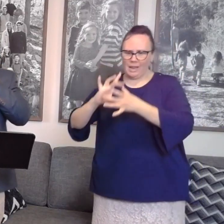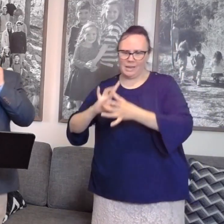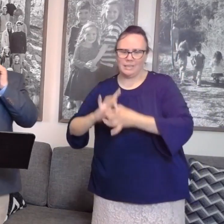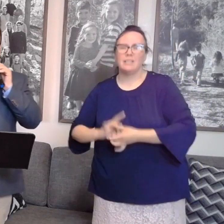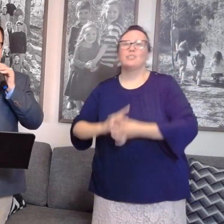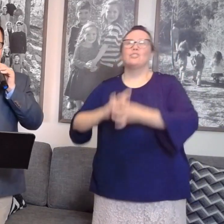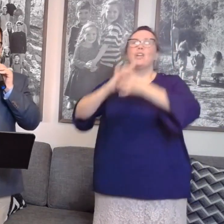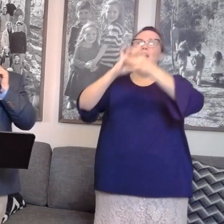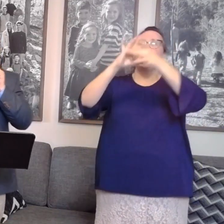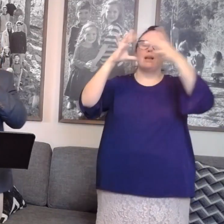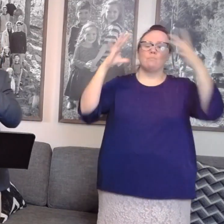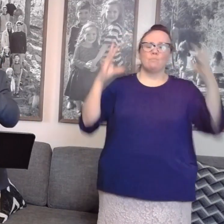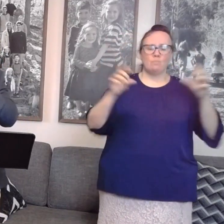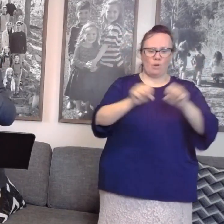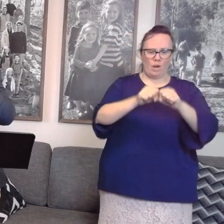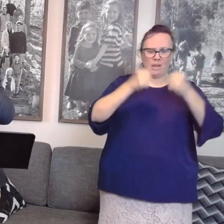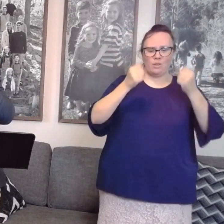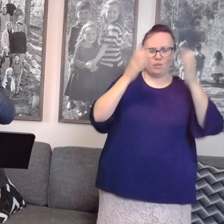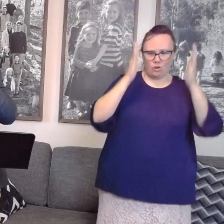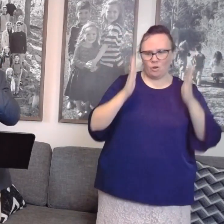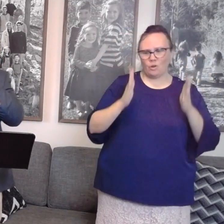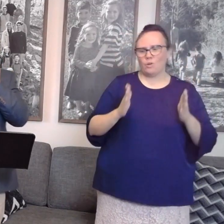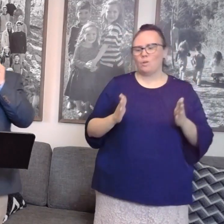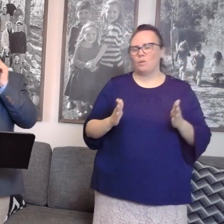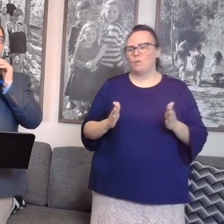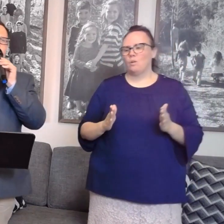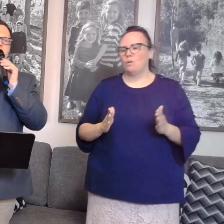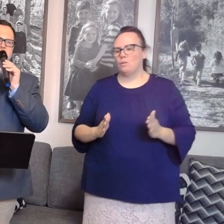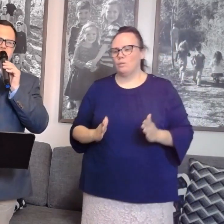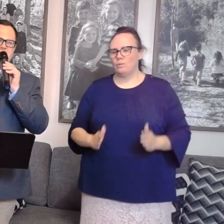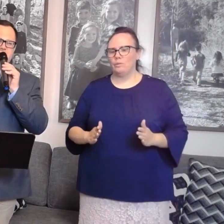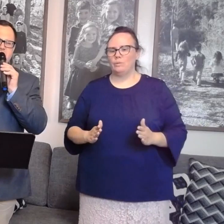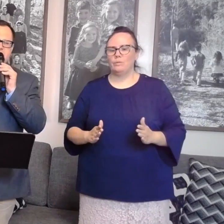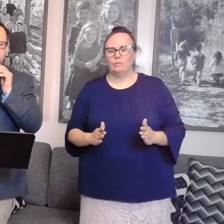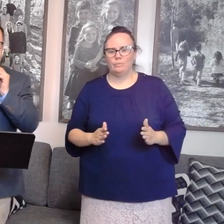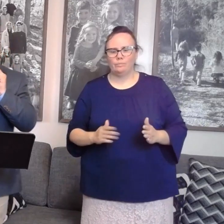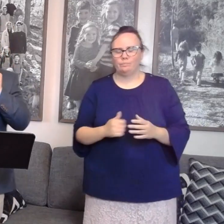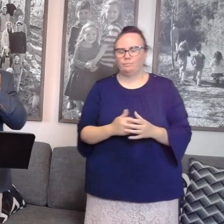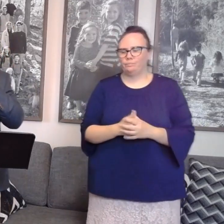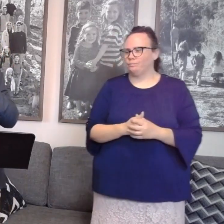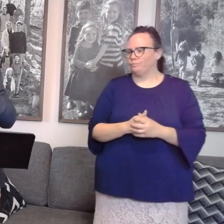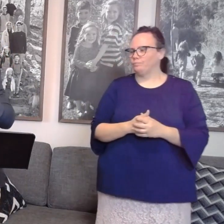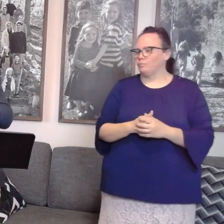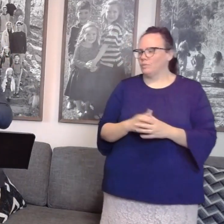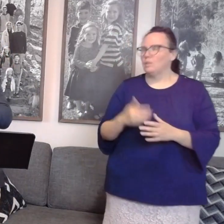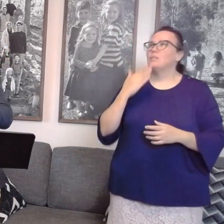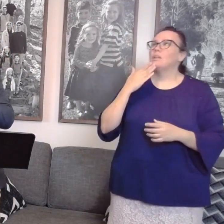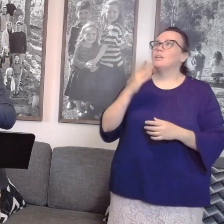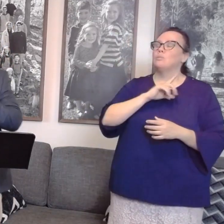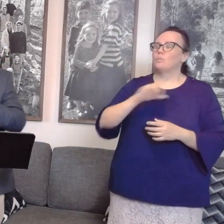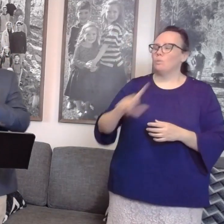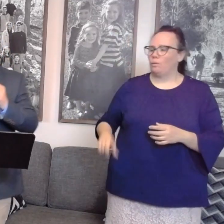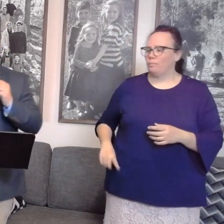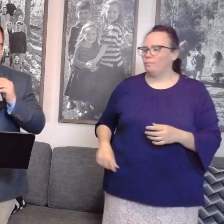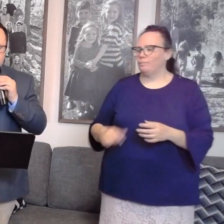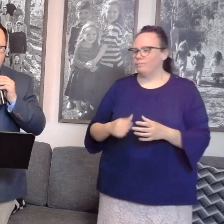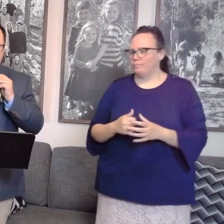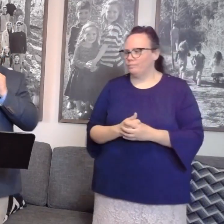chains, he's a chain breaker. Oh, yes, he is. Thank you, Lord.